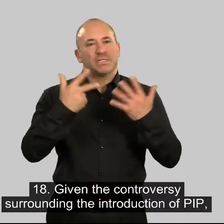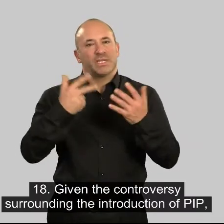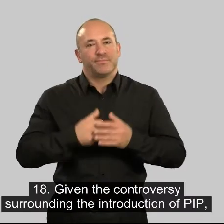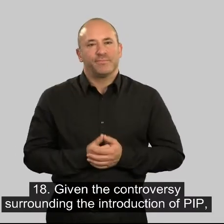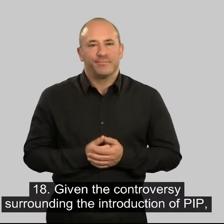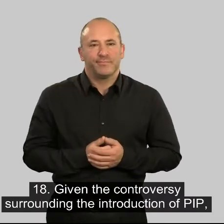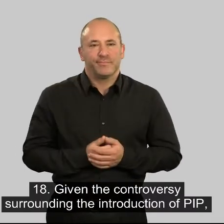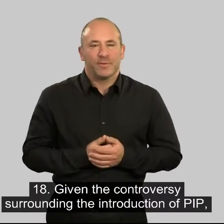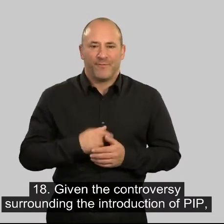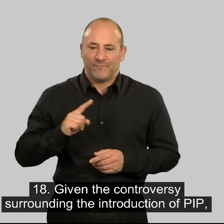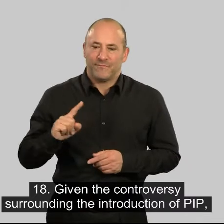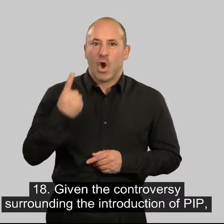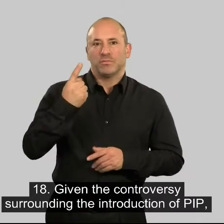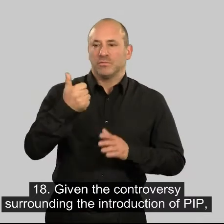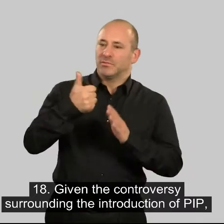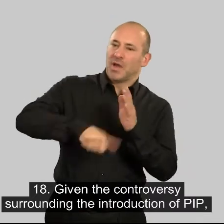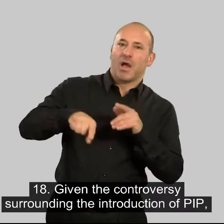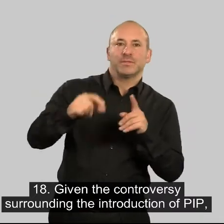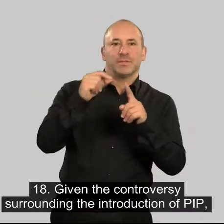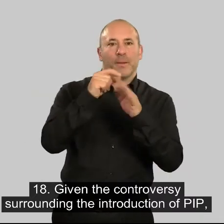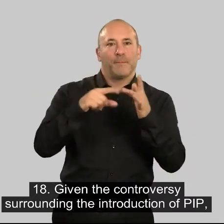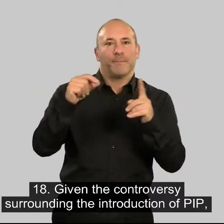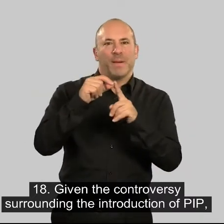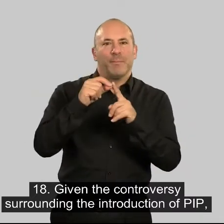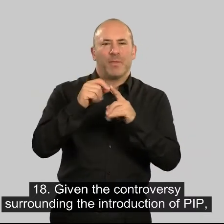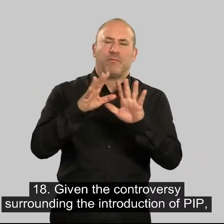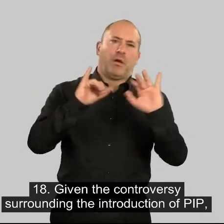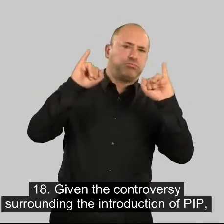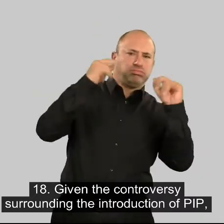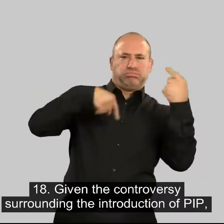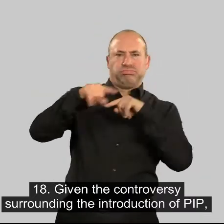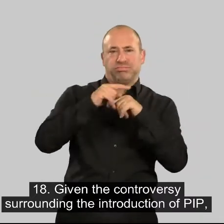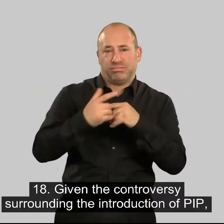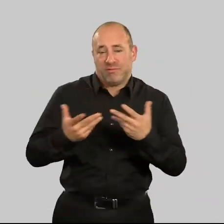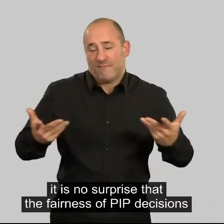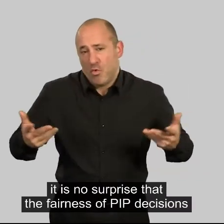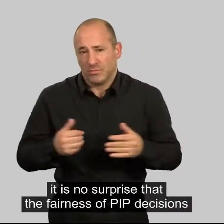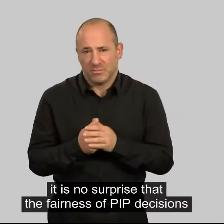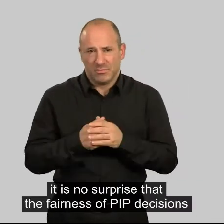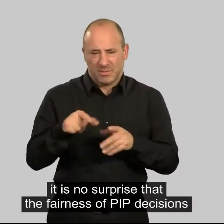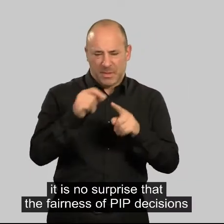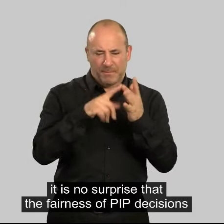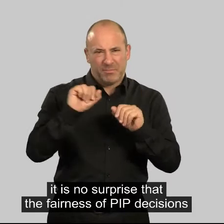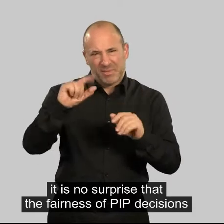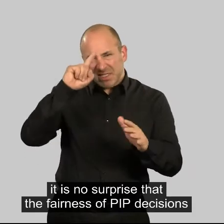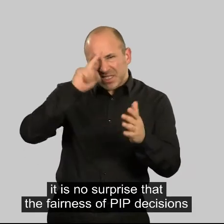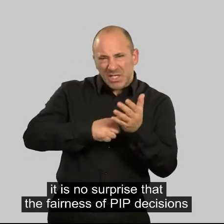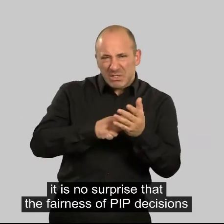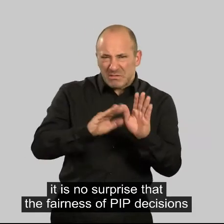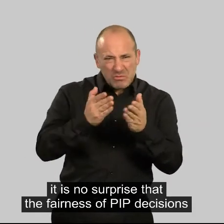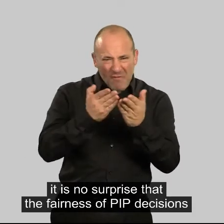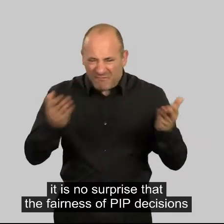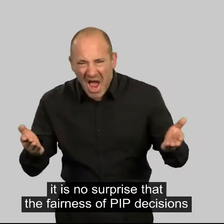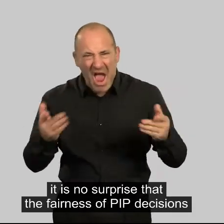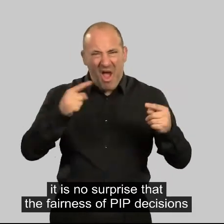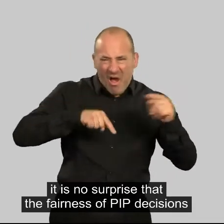18. Given the controversy surrounding the introduction of PIP, it is no surprise that the